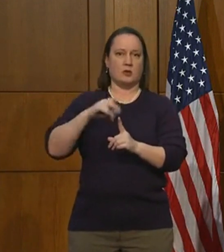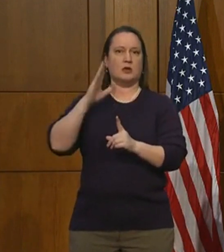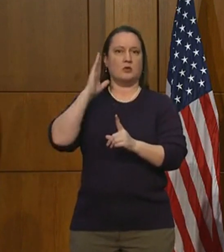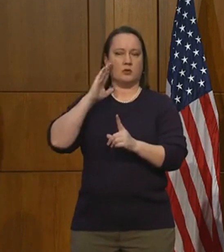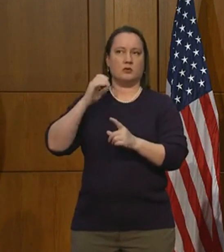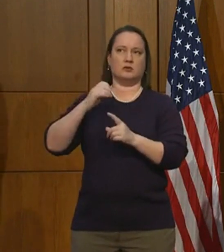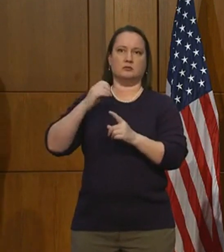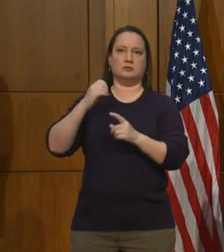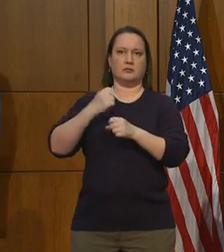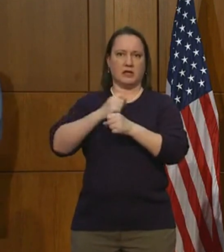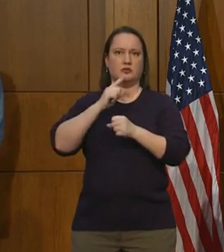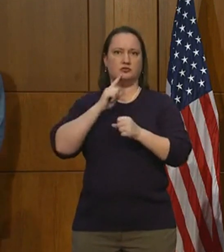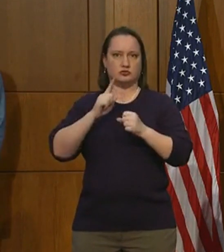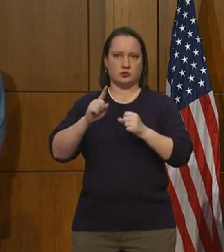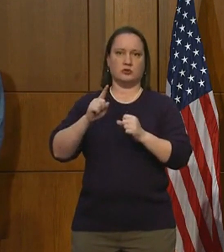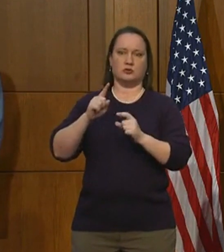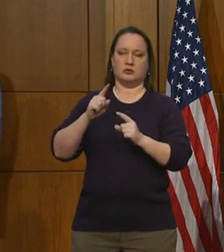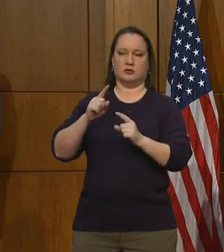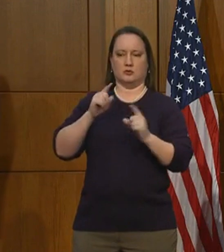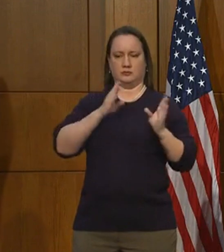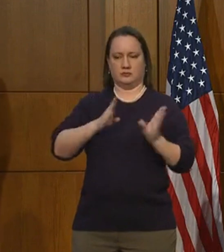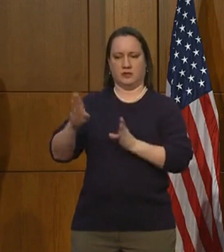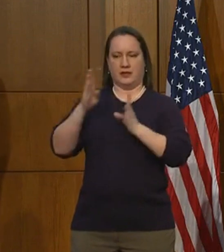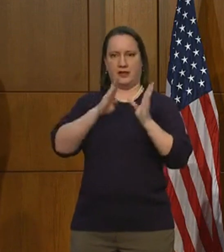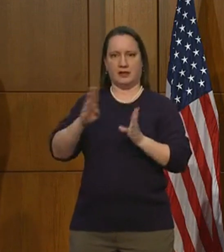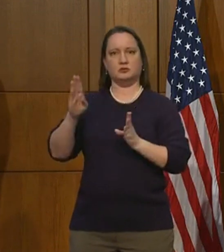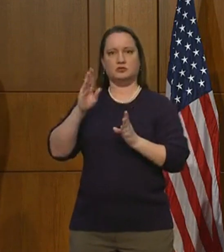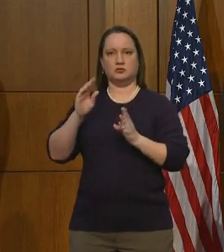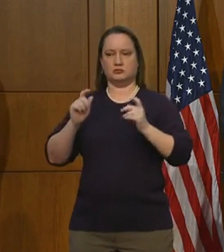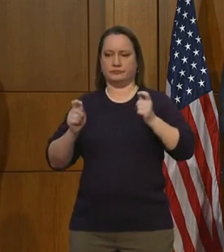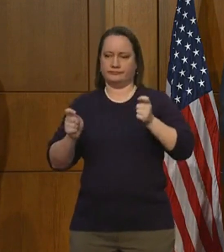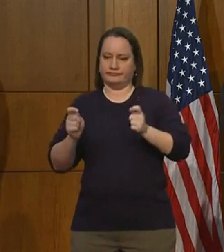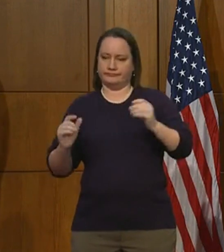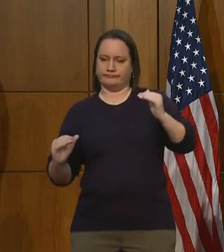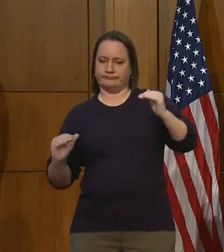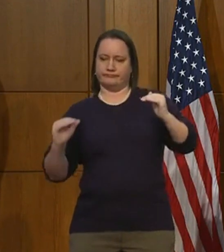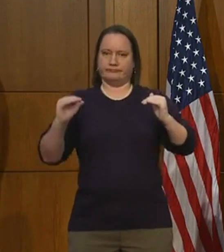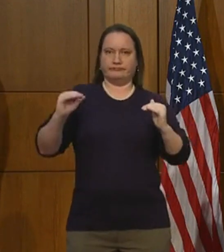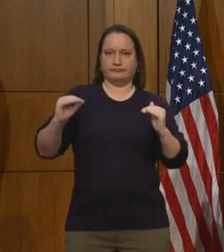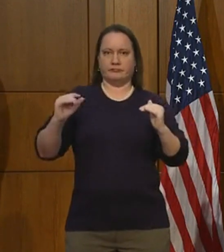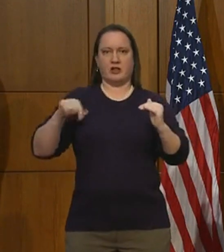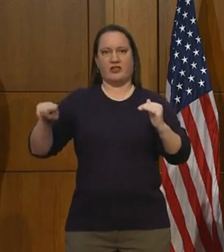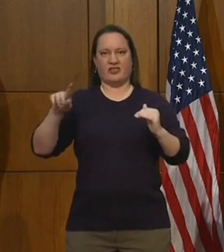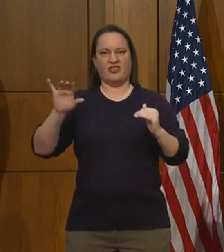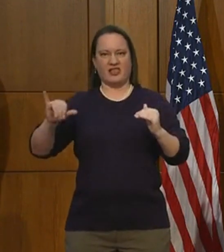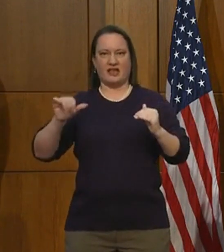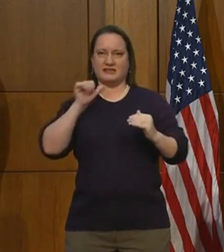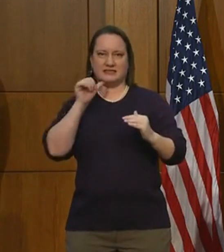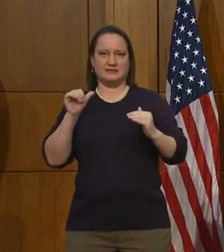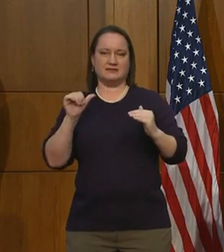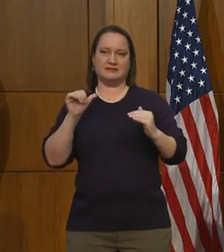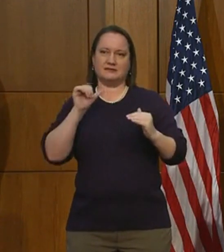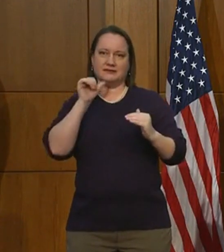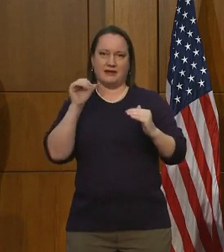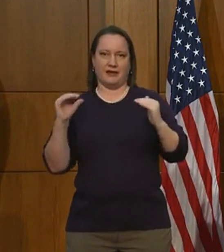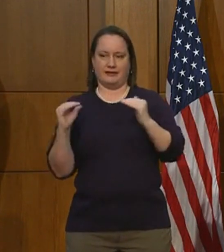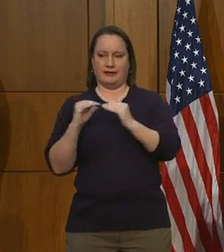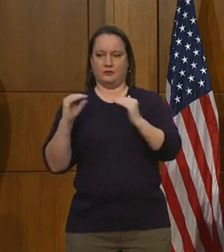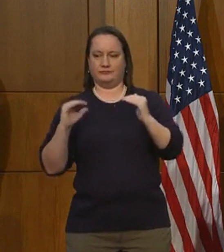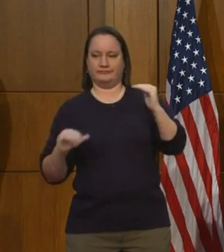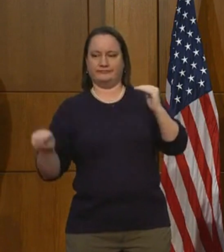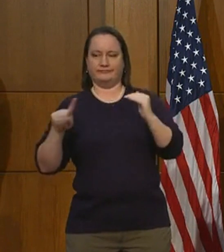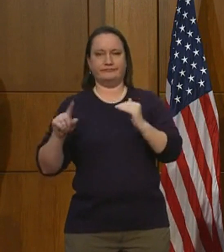which we will do this work. We now have about 4,000 applications for our contact